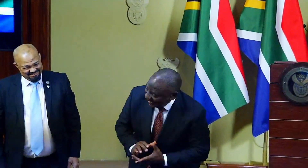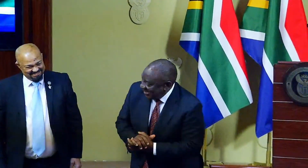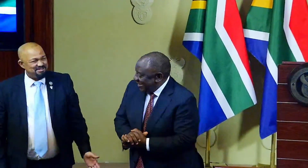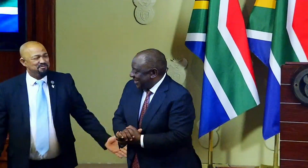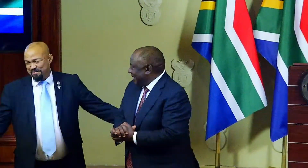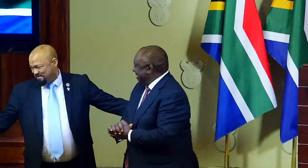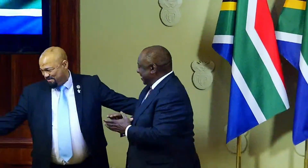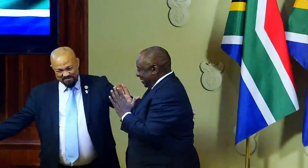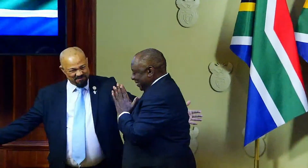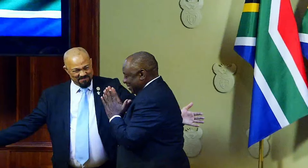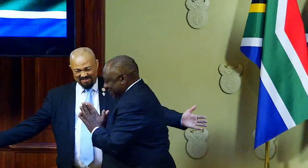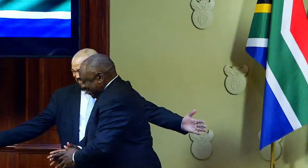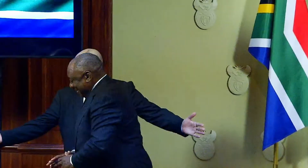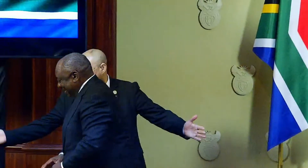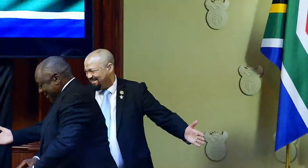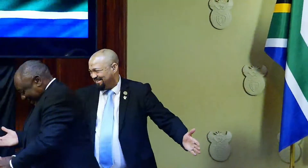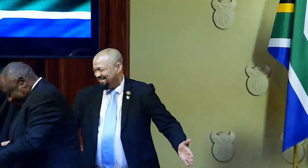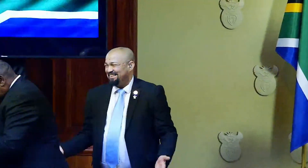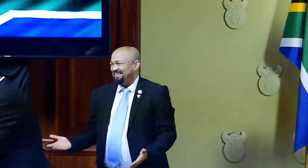And Honorable President.